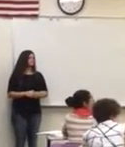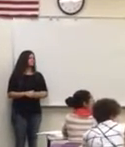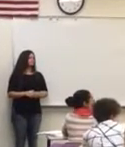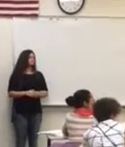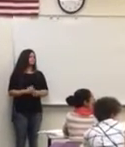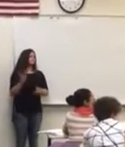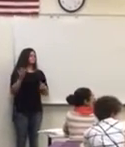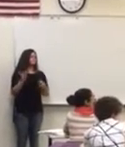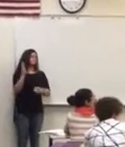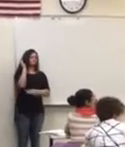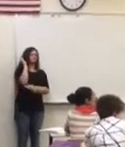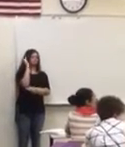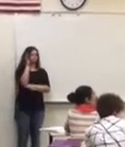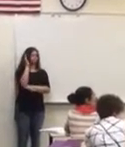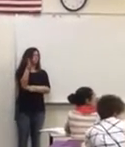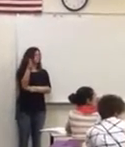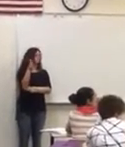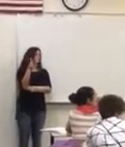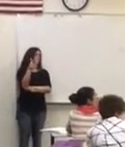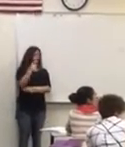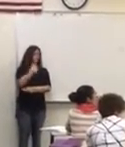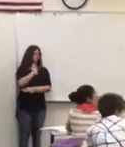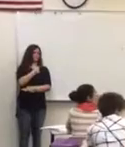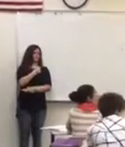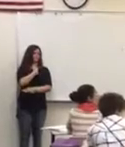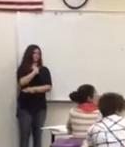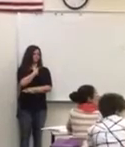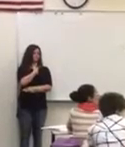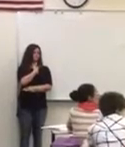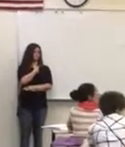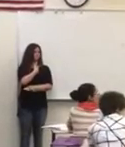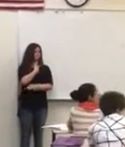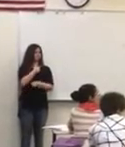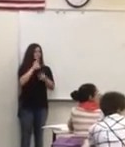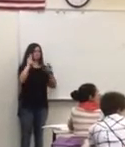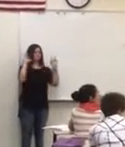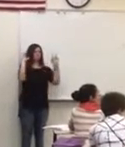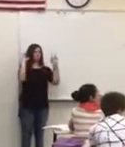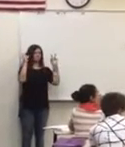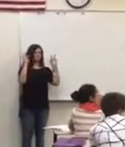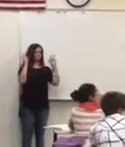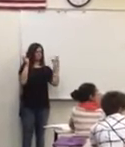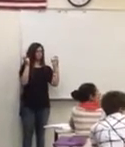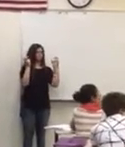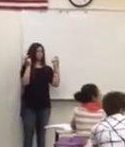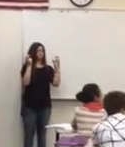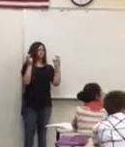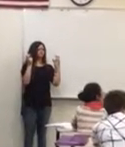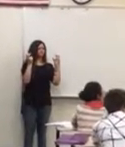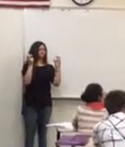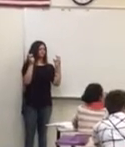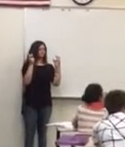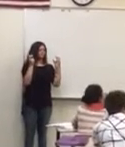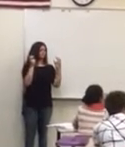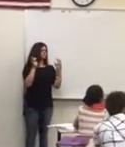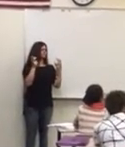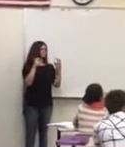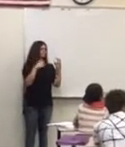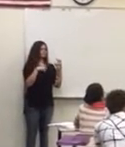slides. If it was me, like I would just put the topic of what that specific thing I'm talking about, and then just